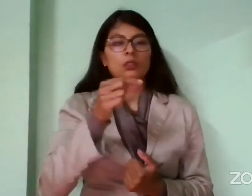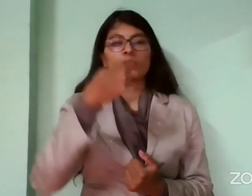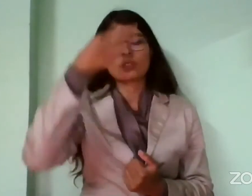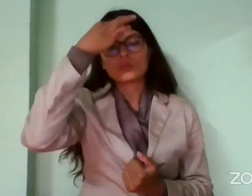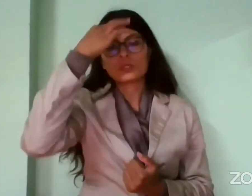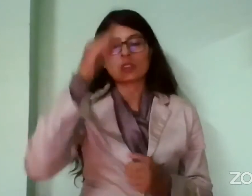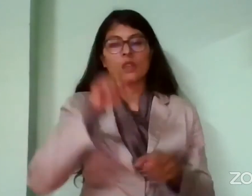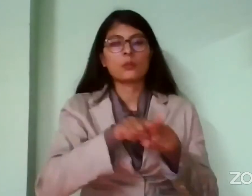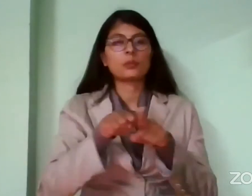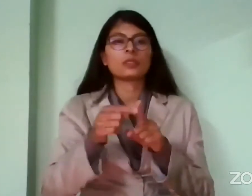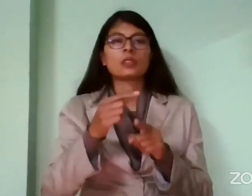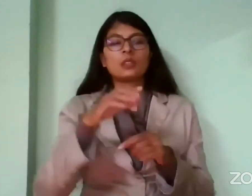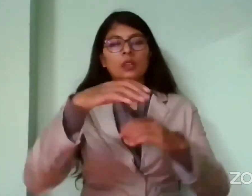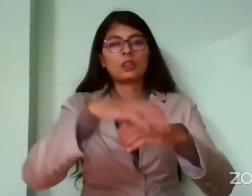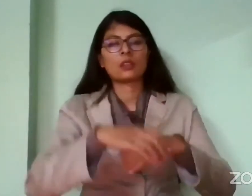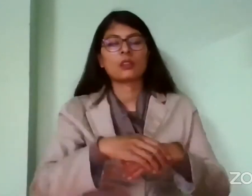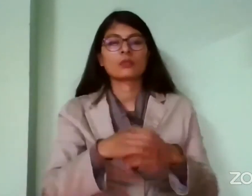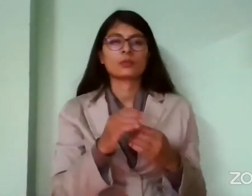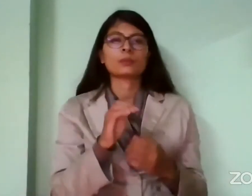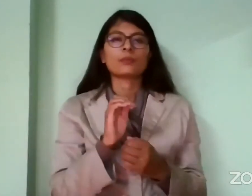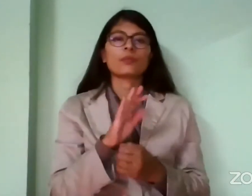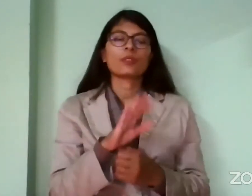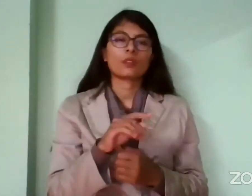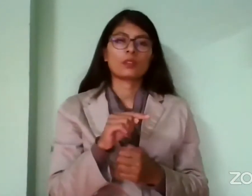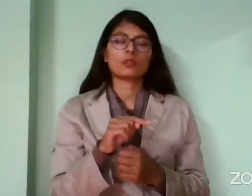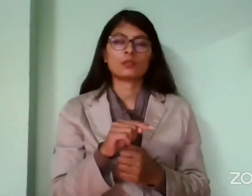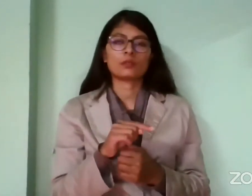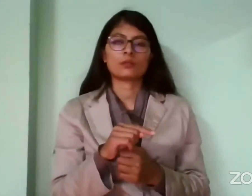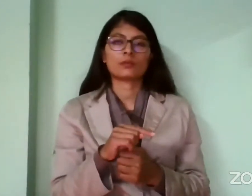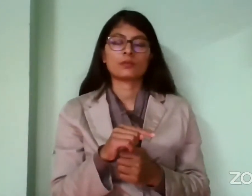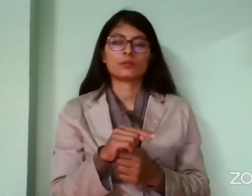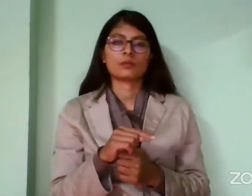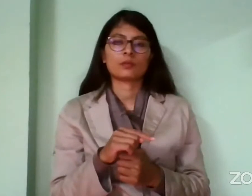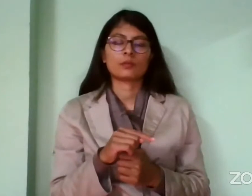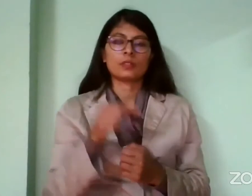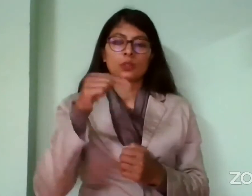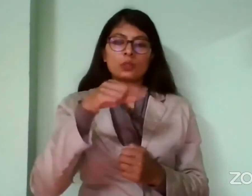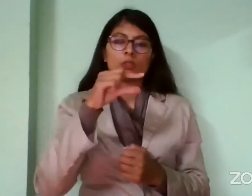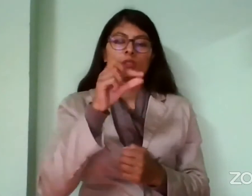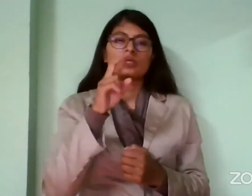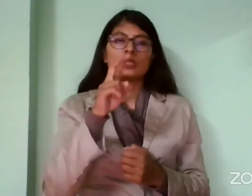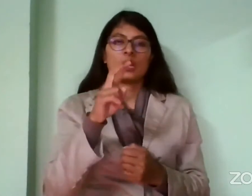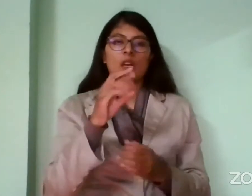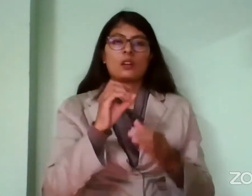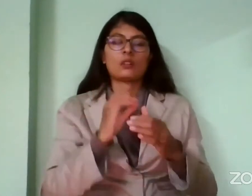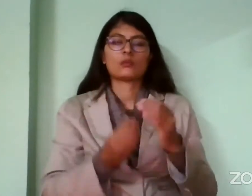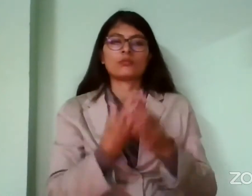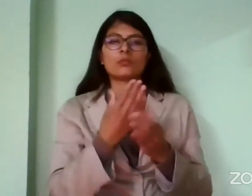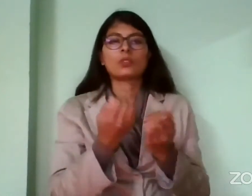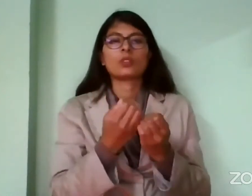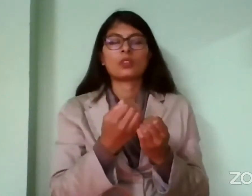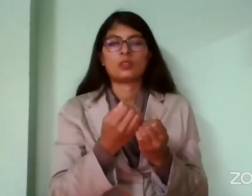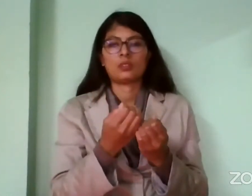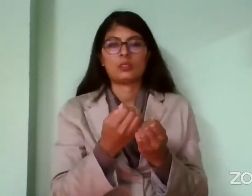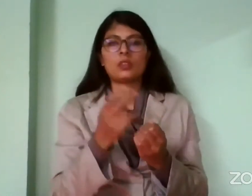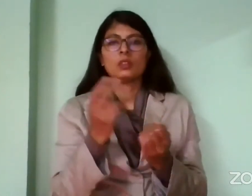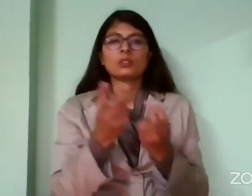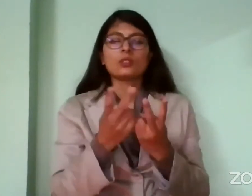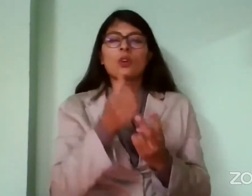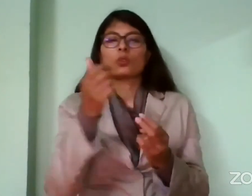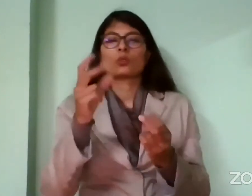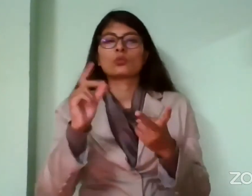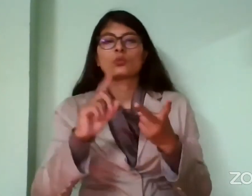conflicted position in relation to the formulation of something like this GR. And the second thing is, you know,